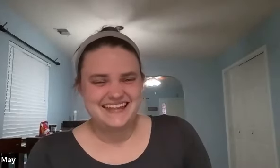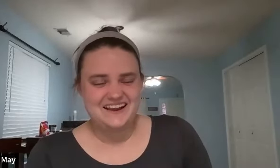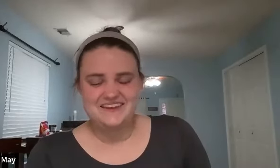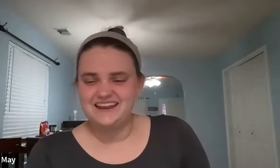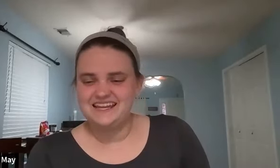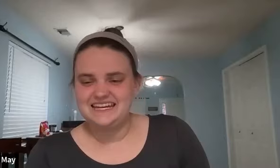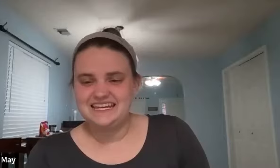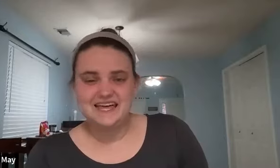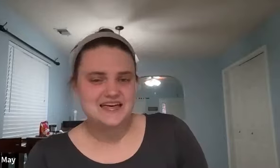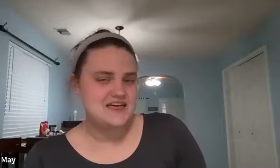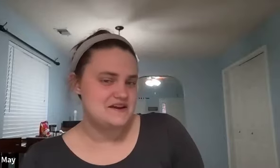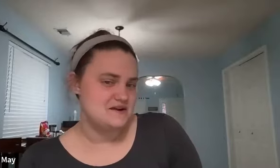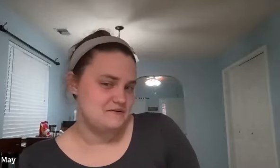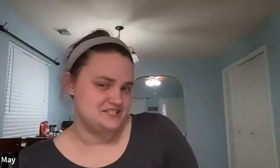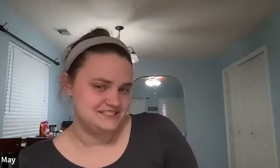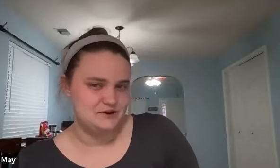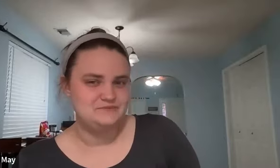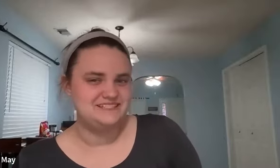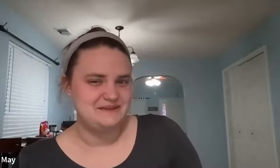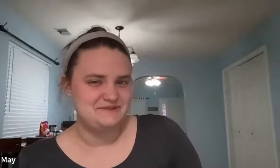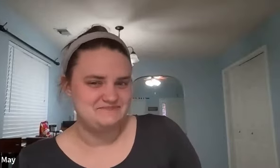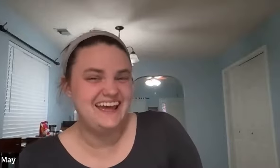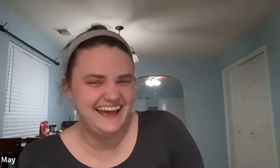Are there any other questions? Oh, she's typing.